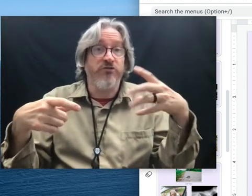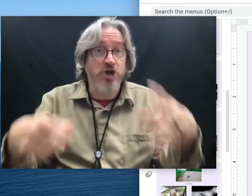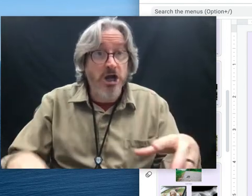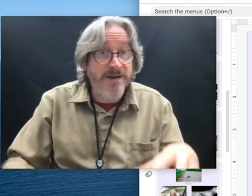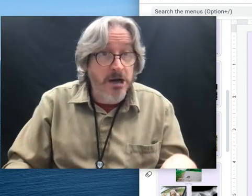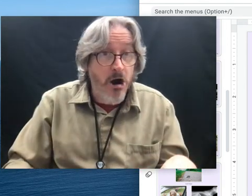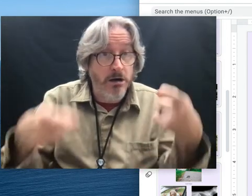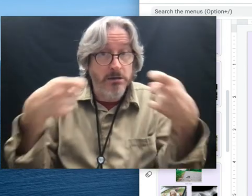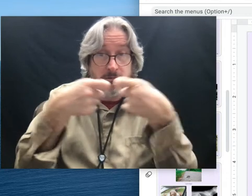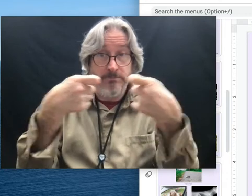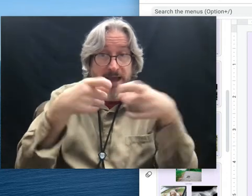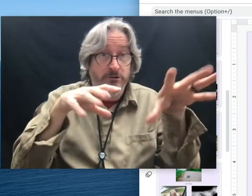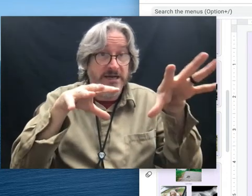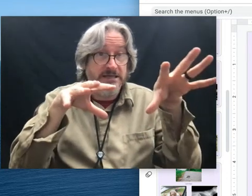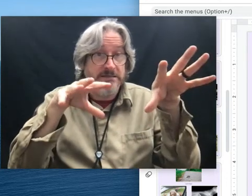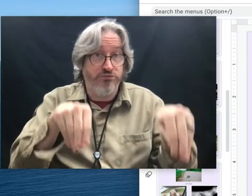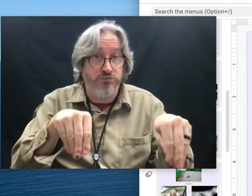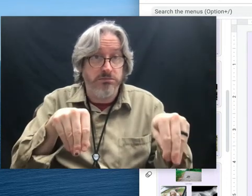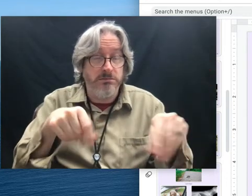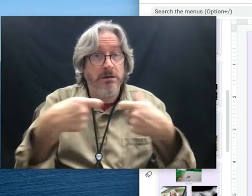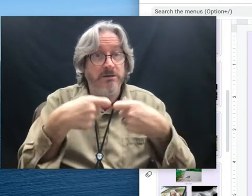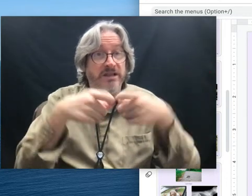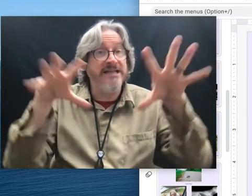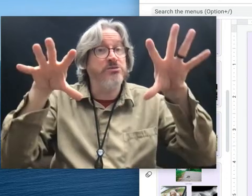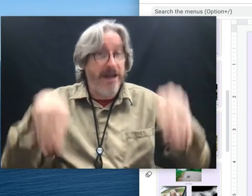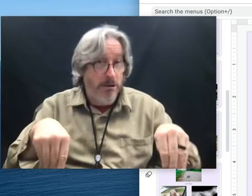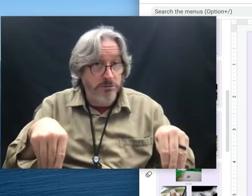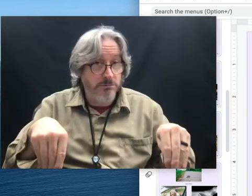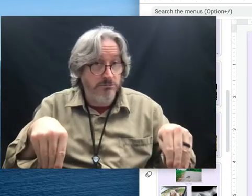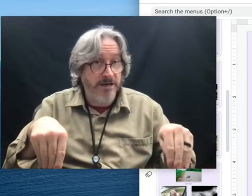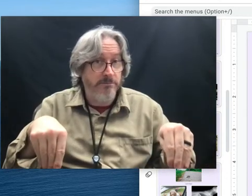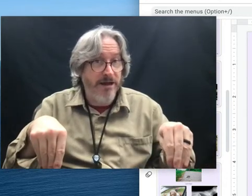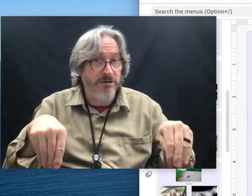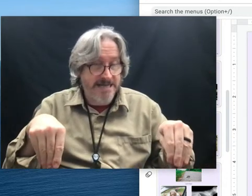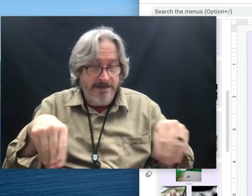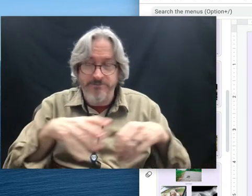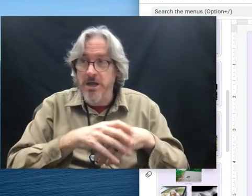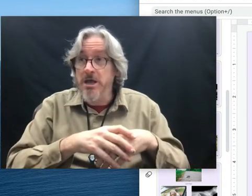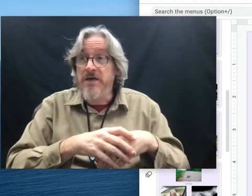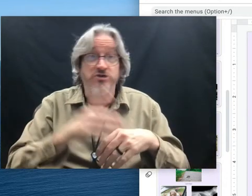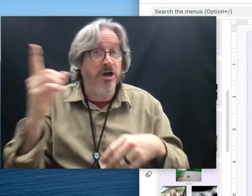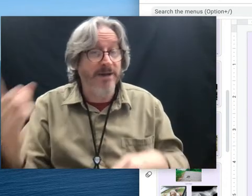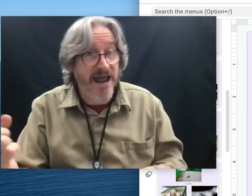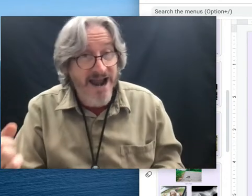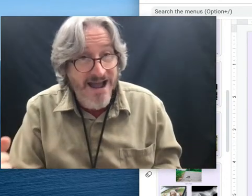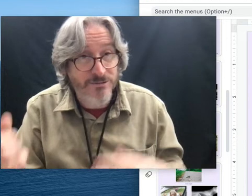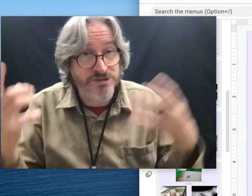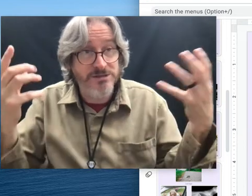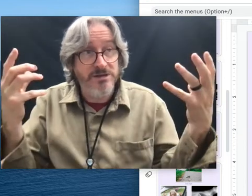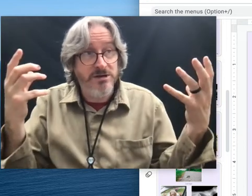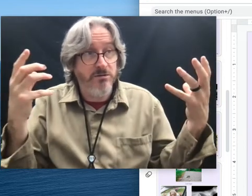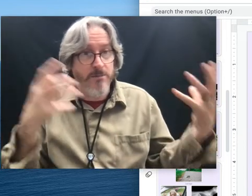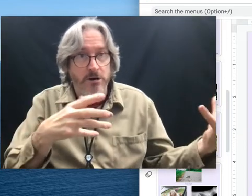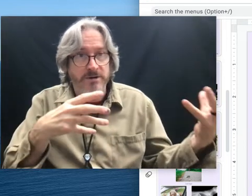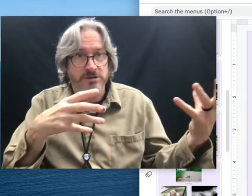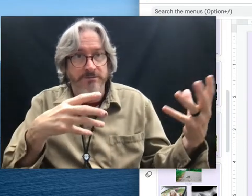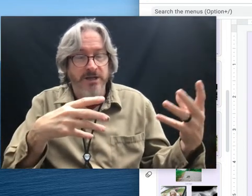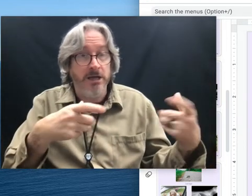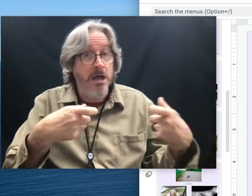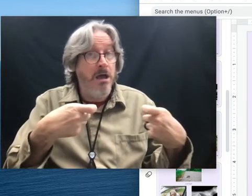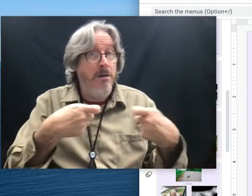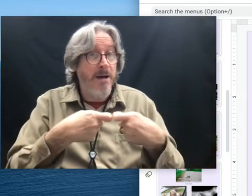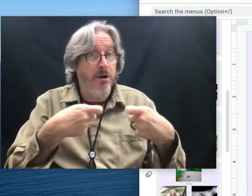if we're talking about a car, battery, the lights went out, right? Battery dead. If we're talking about a house or an apartment